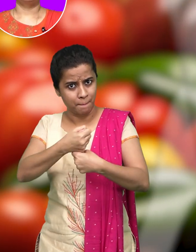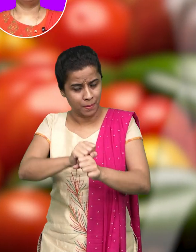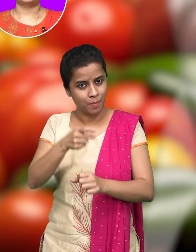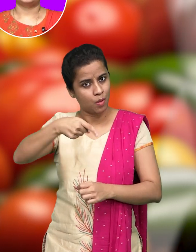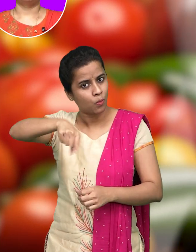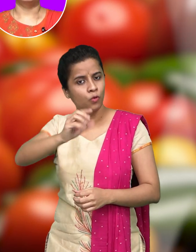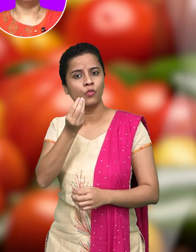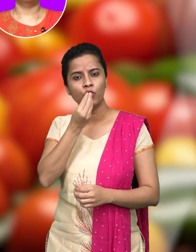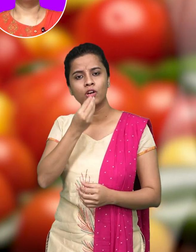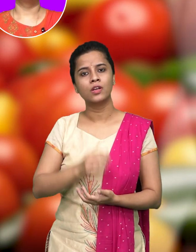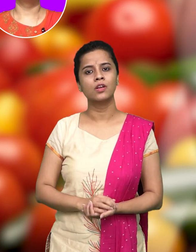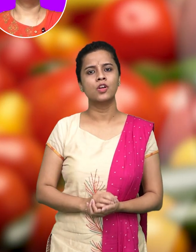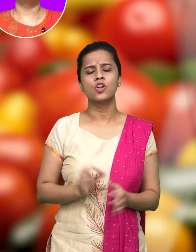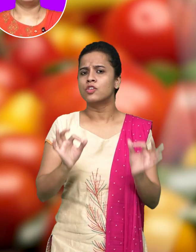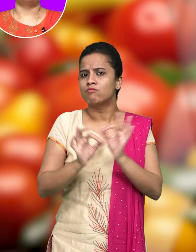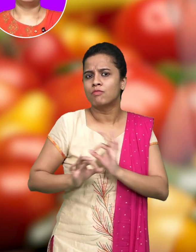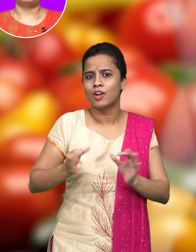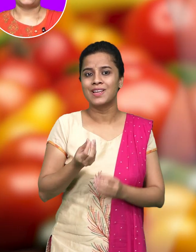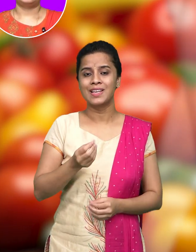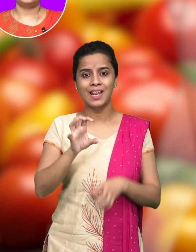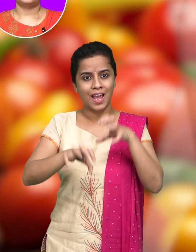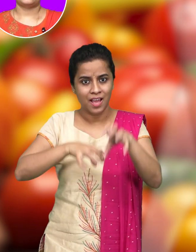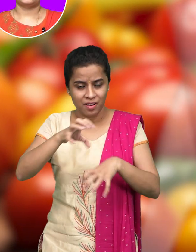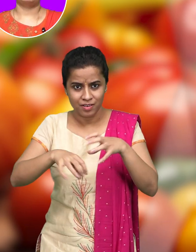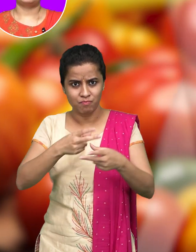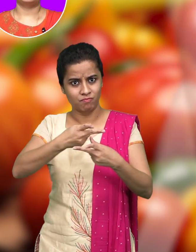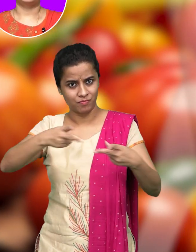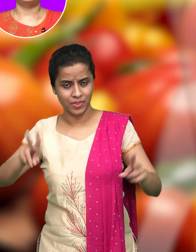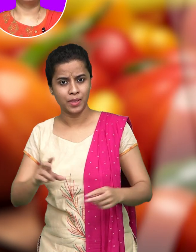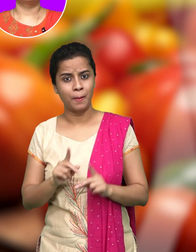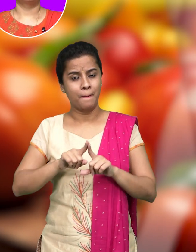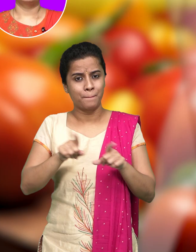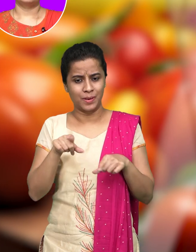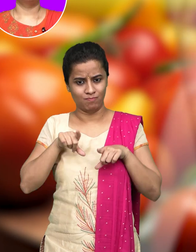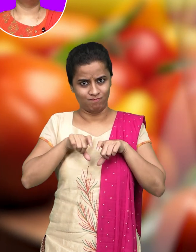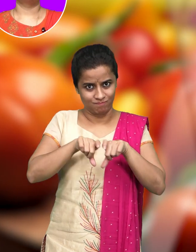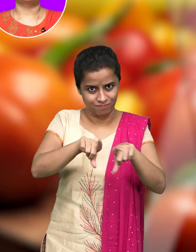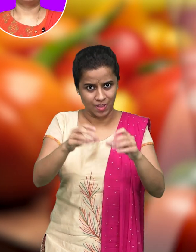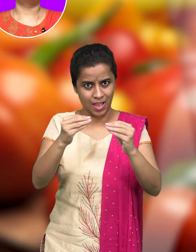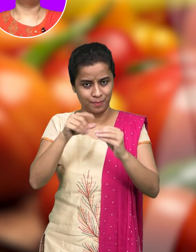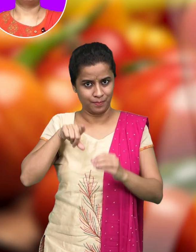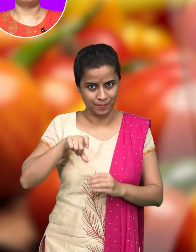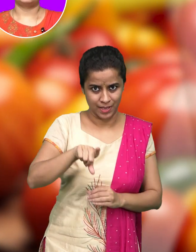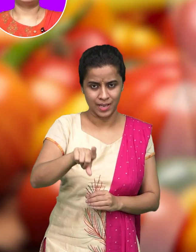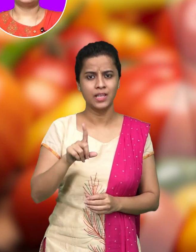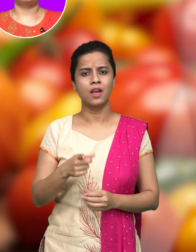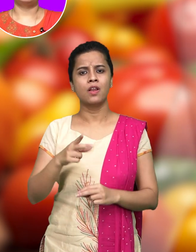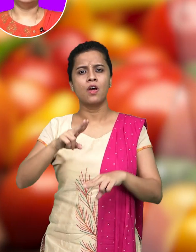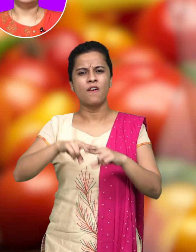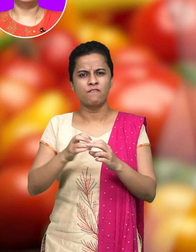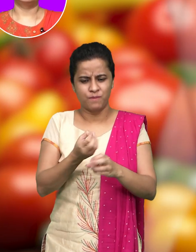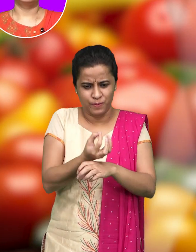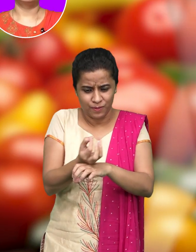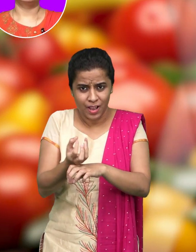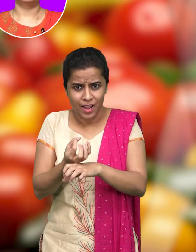Not only the animals, but bacteria and fungi also cannot prepare their